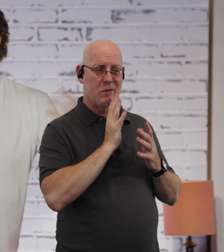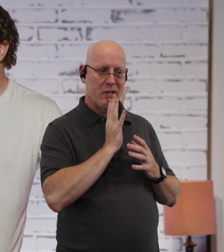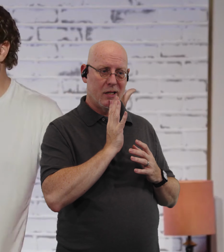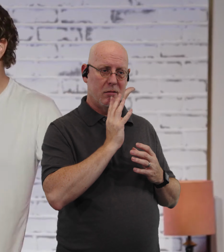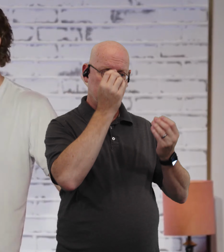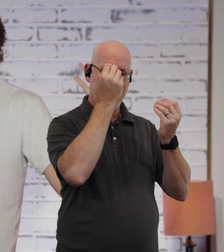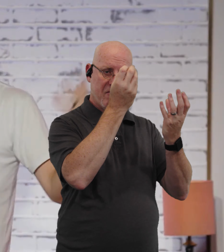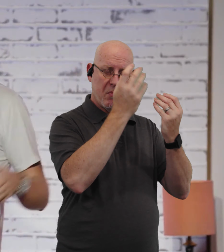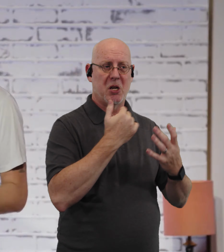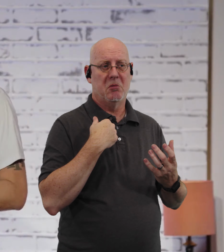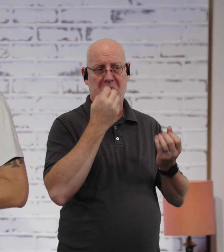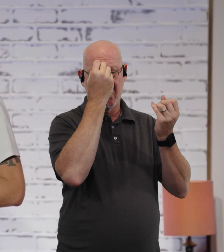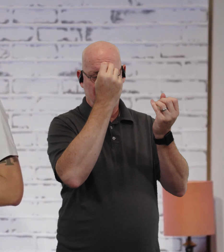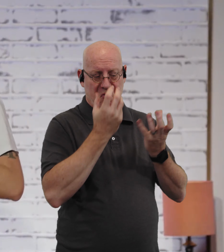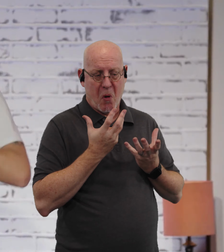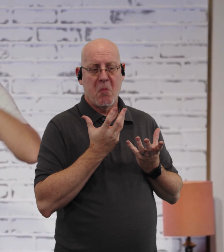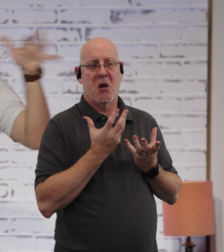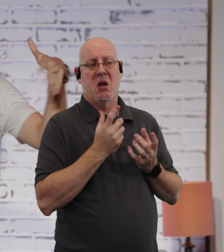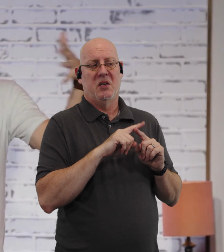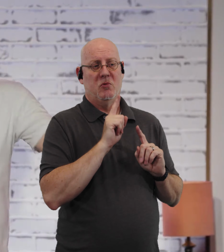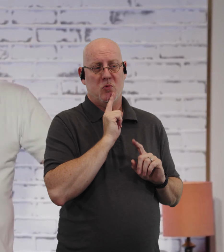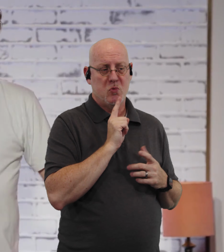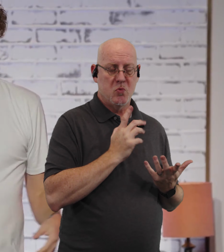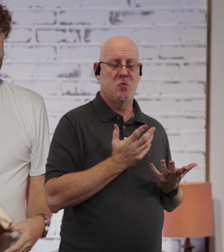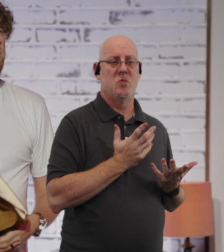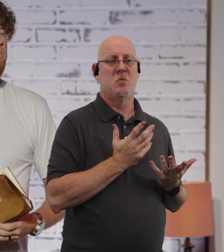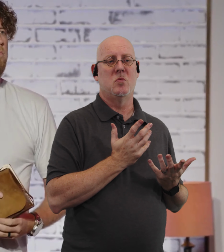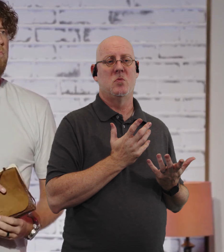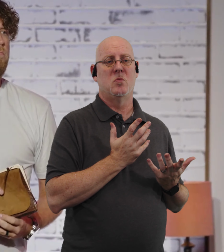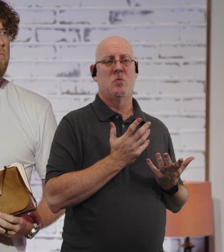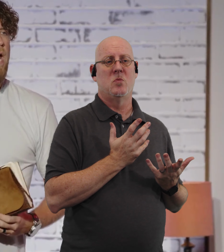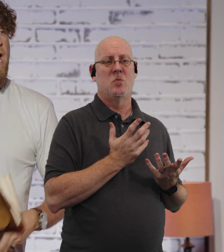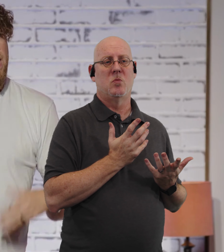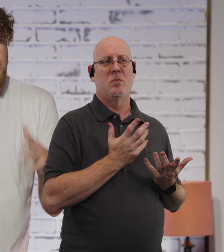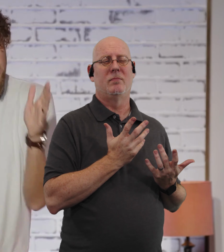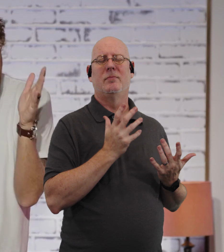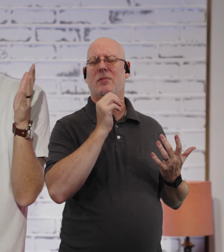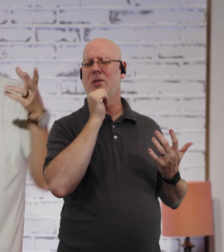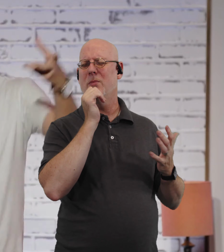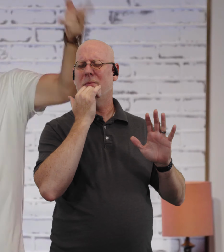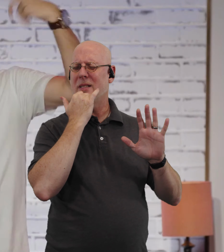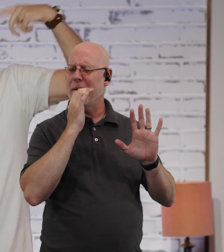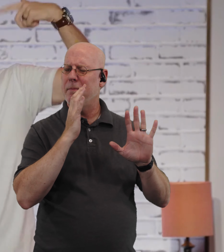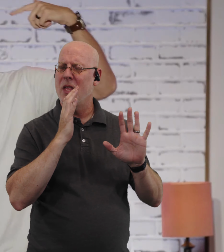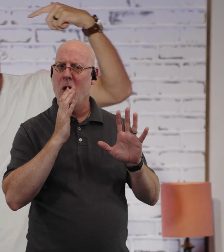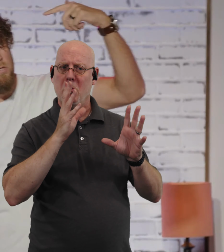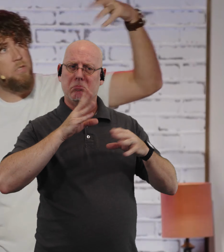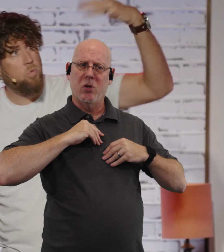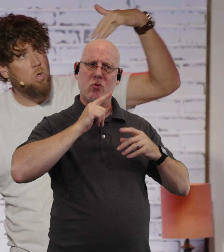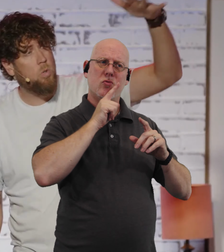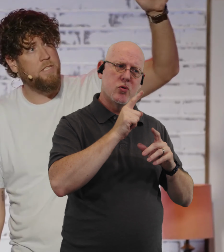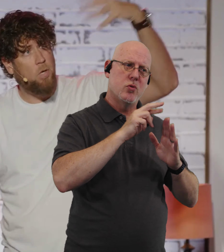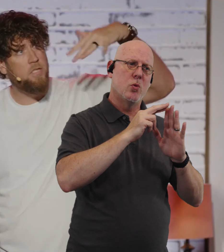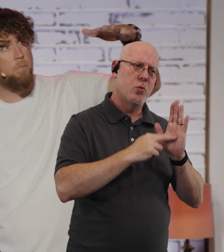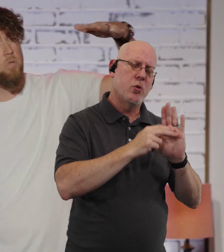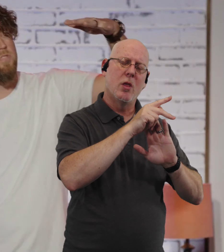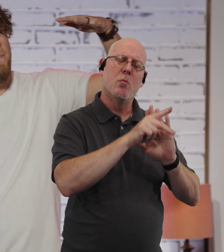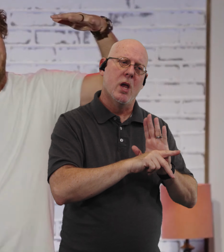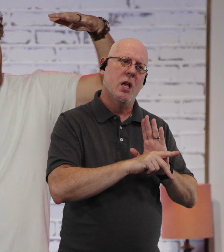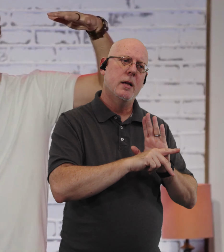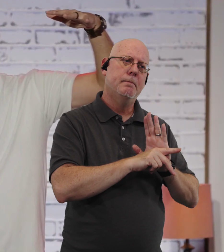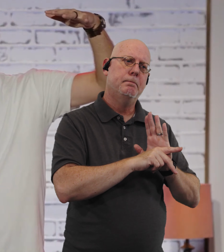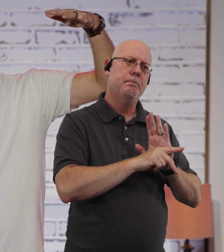we're informed by it. We're informed of different truths. And don't get me wrong, like when we take in these truths, these rules, these